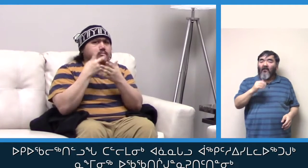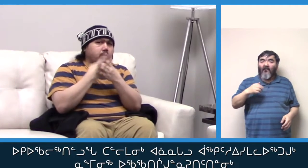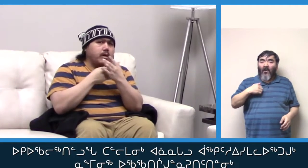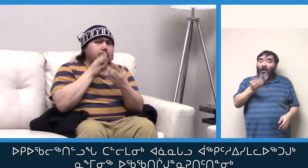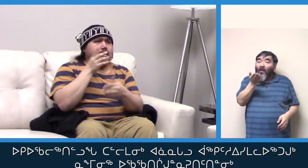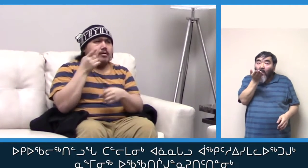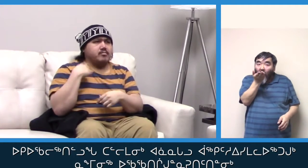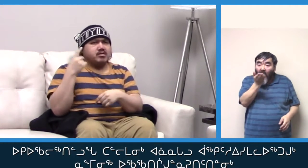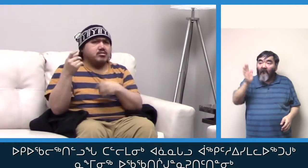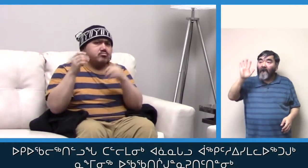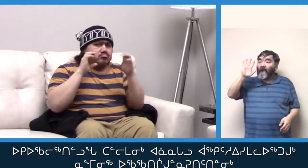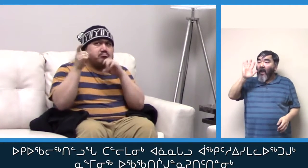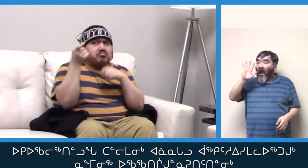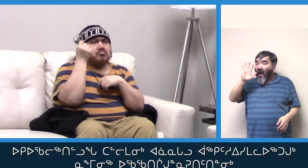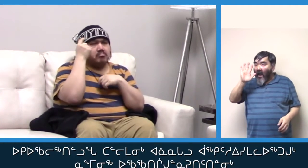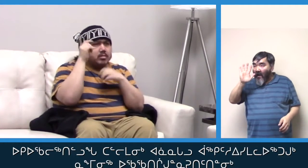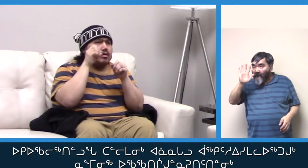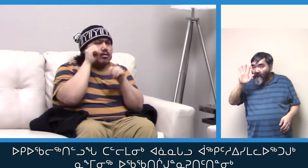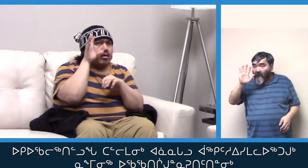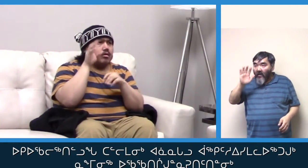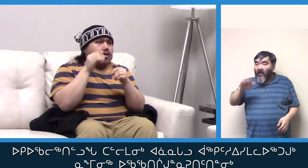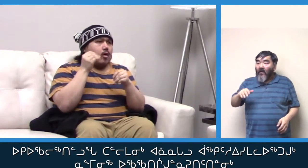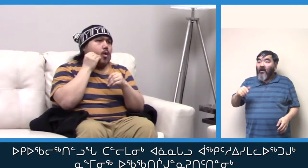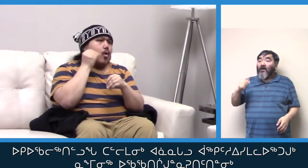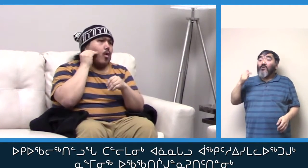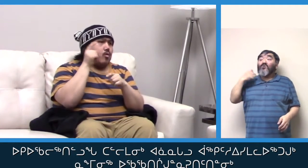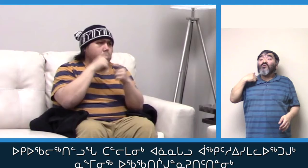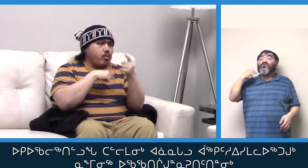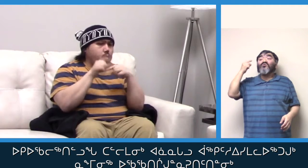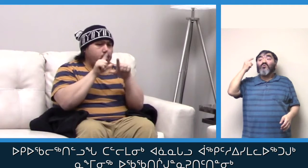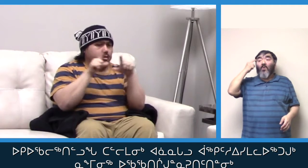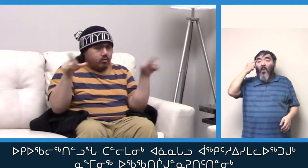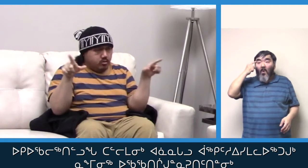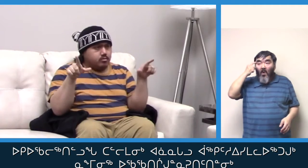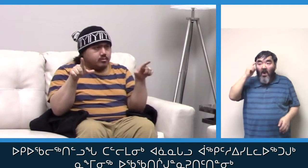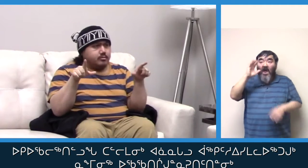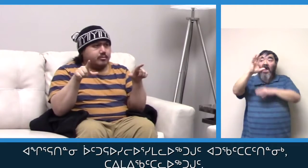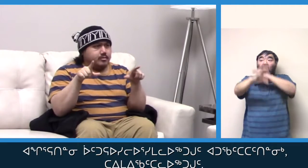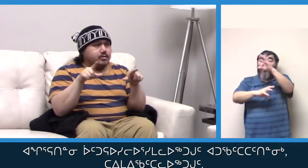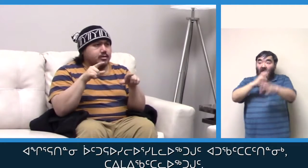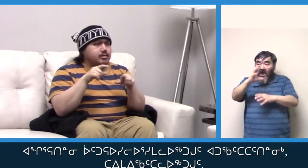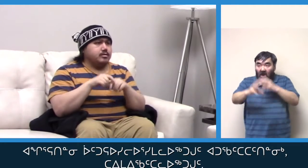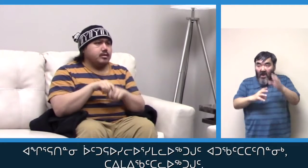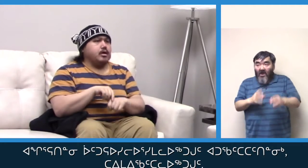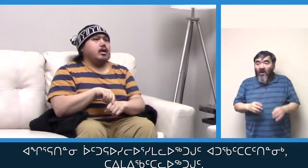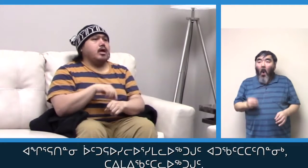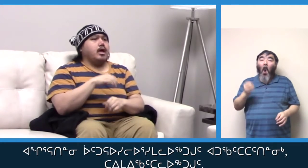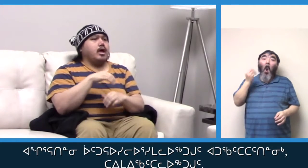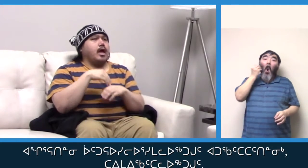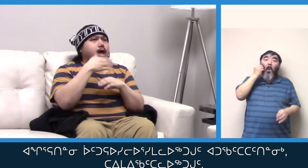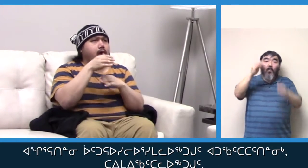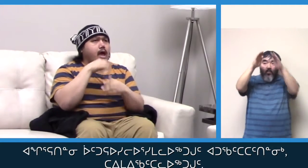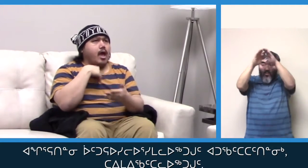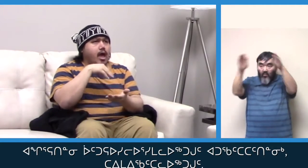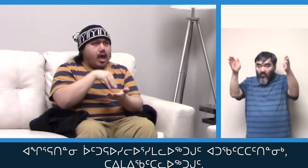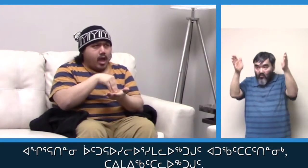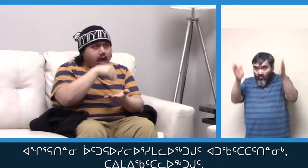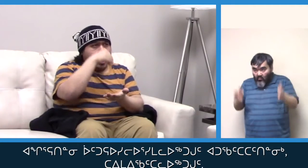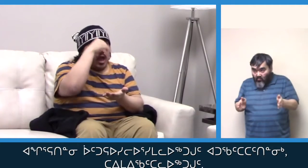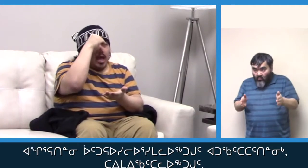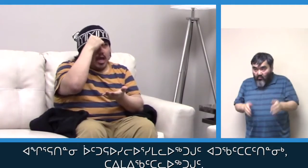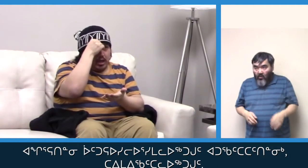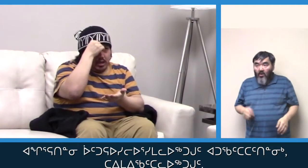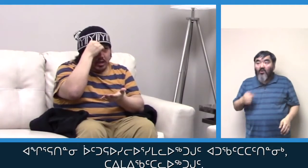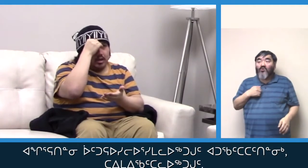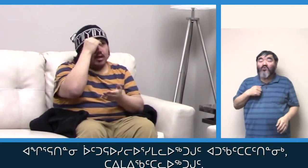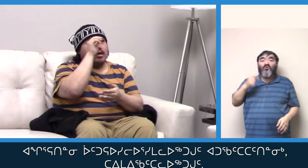old, my mom and I, we developed communication. We had our signing at home, that's what we did.